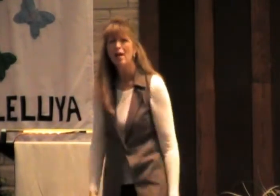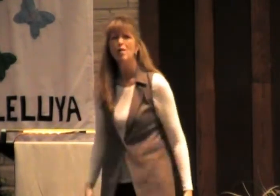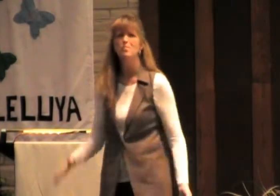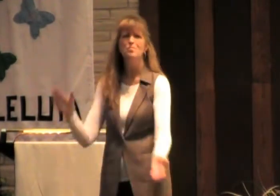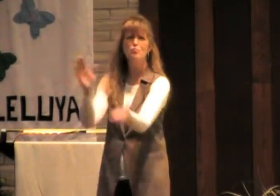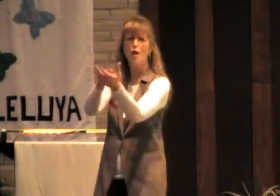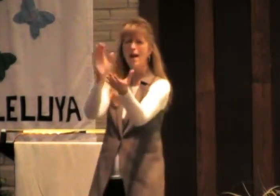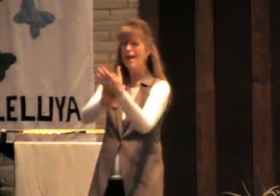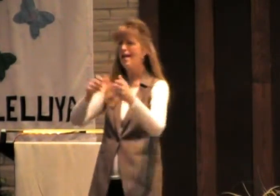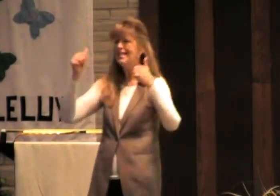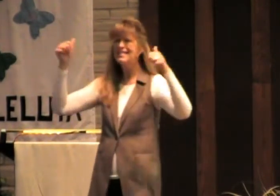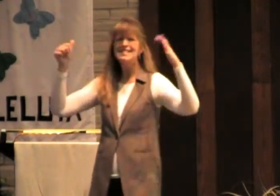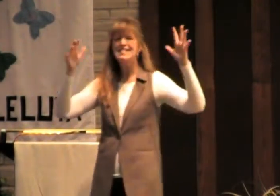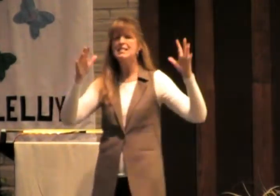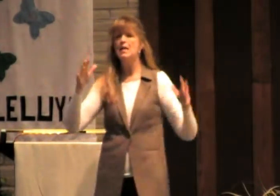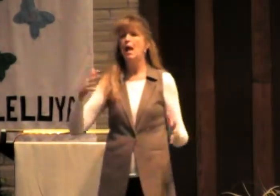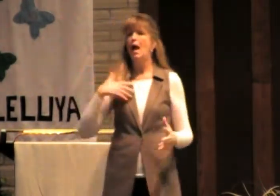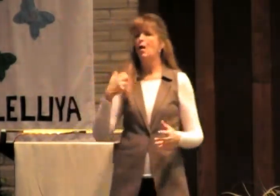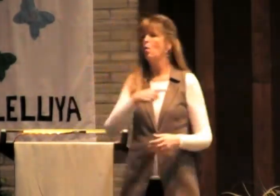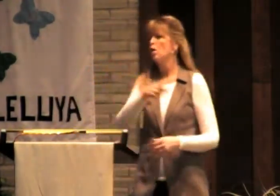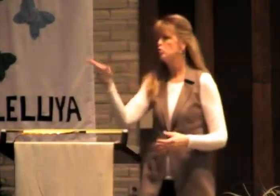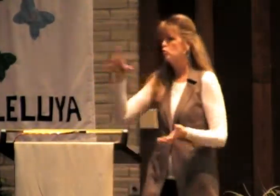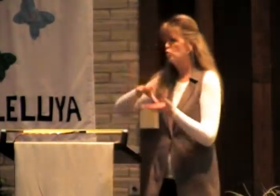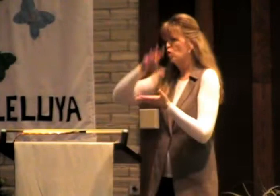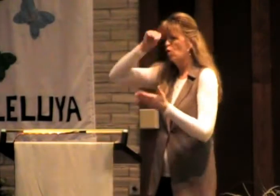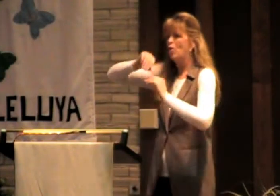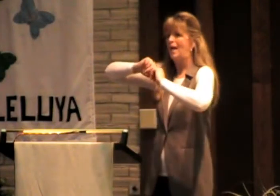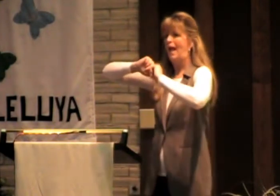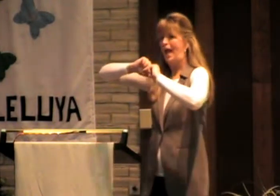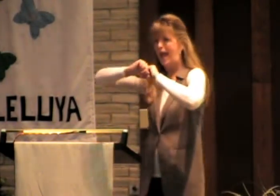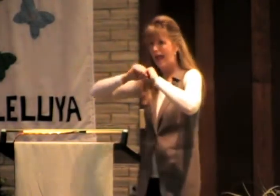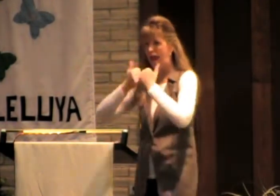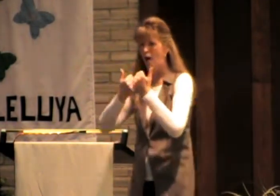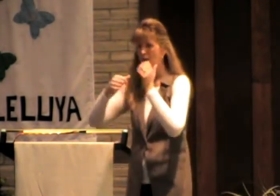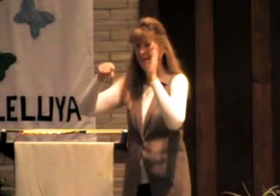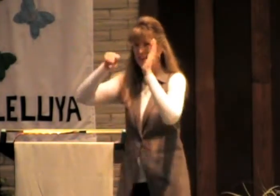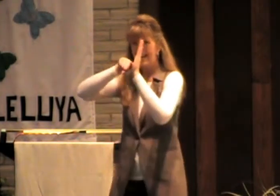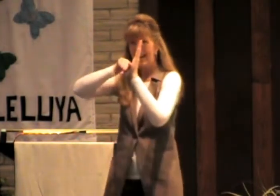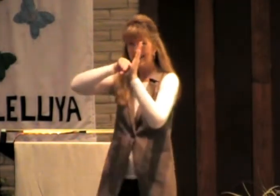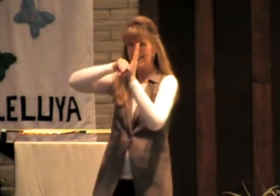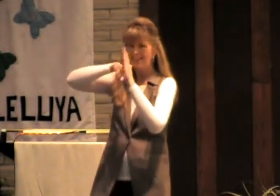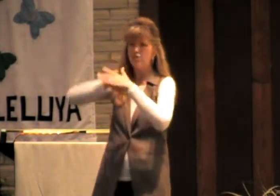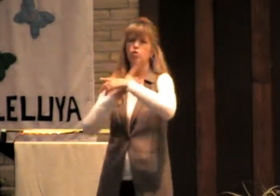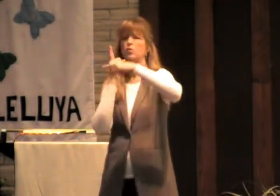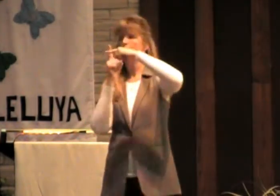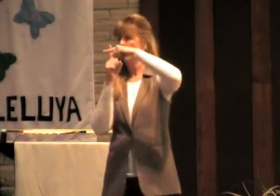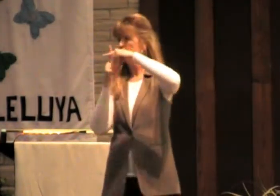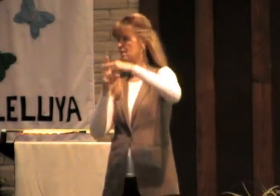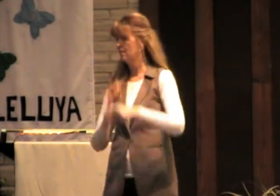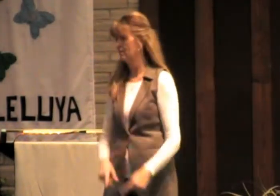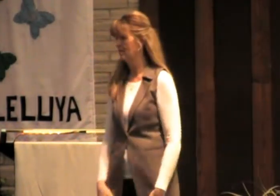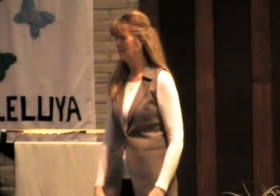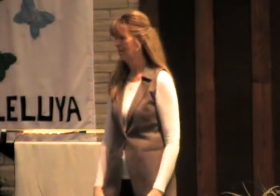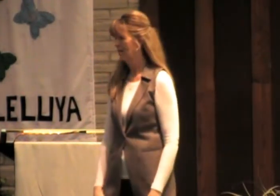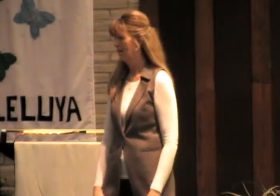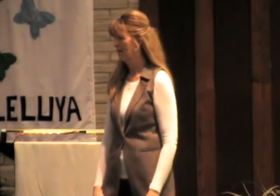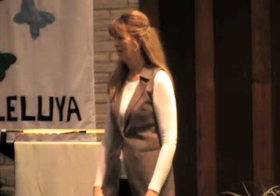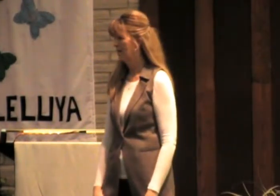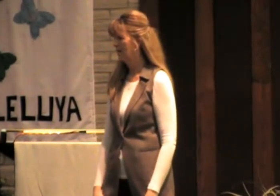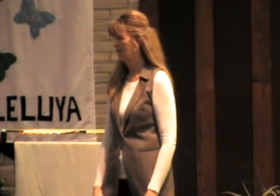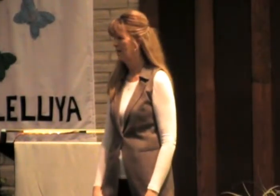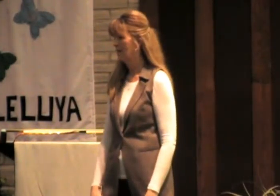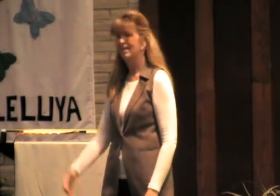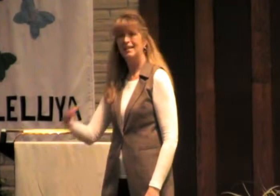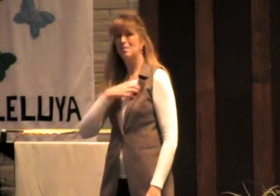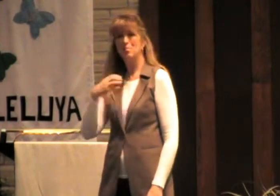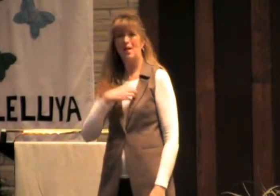they did such a good job. Thank you," and praise them. I want you to learn how to change your negative into